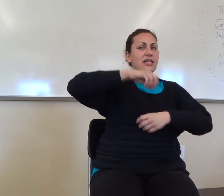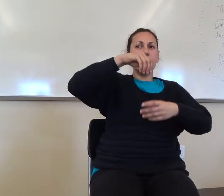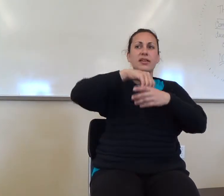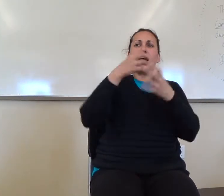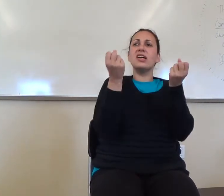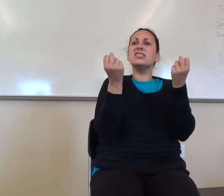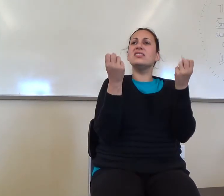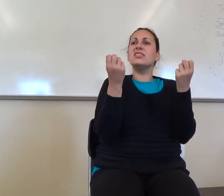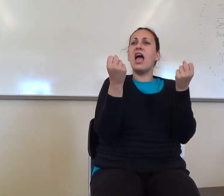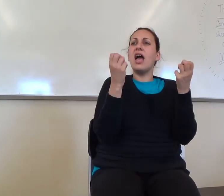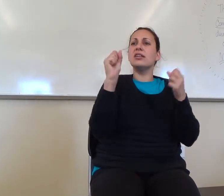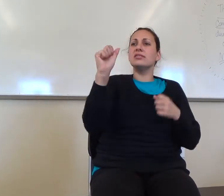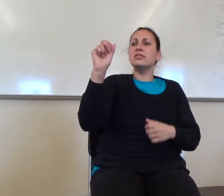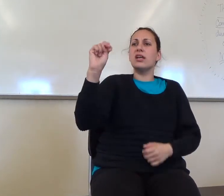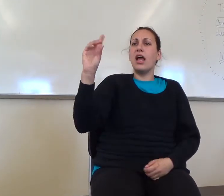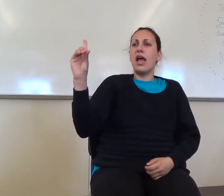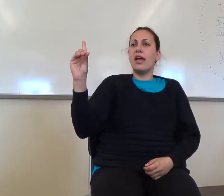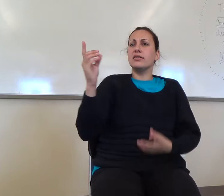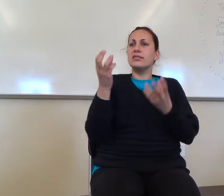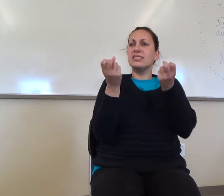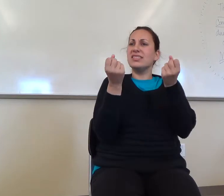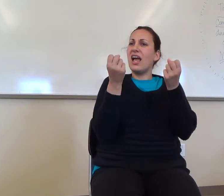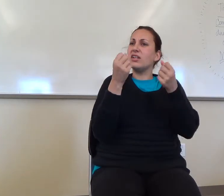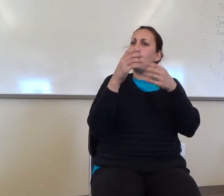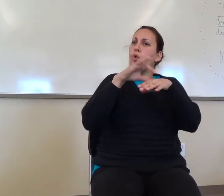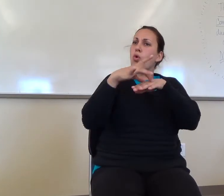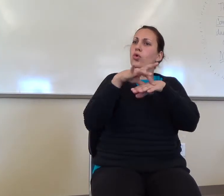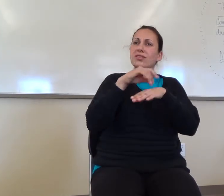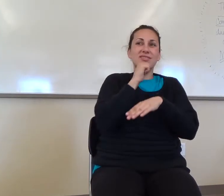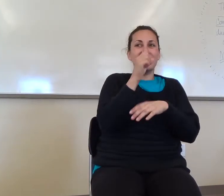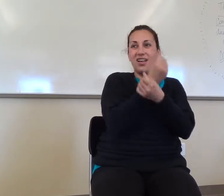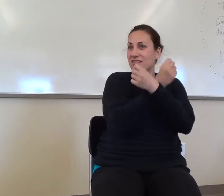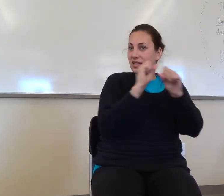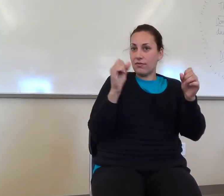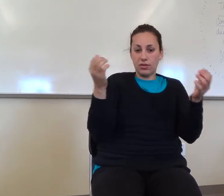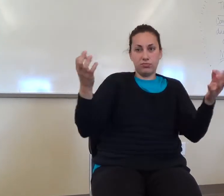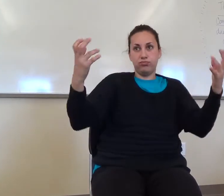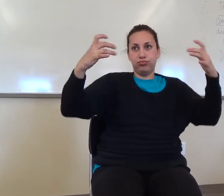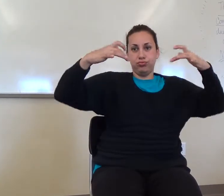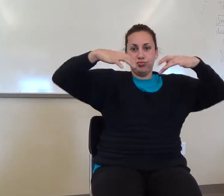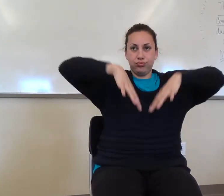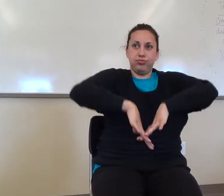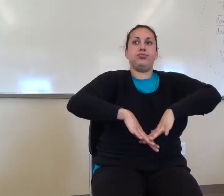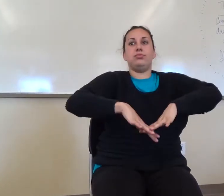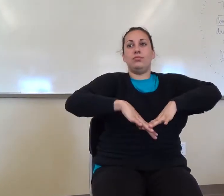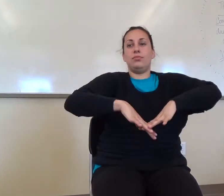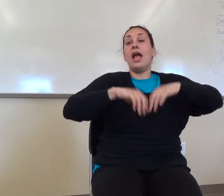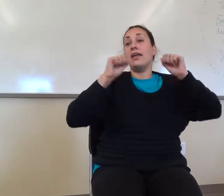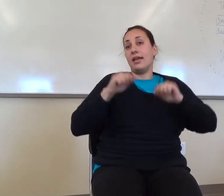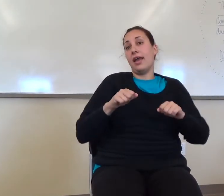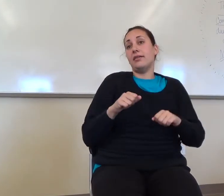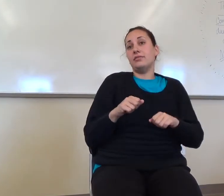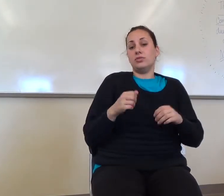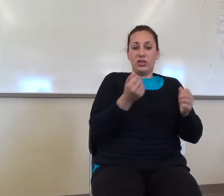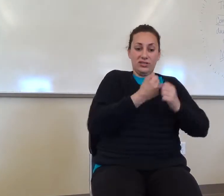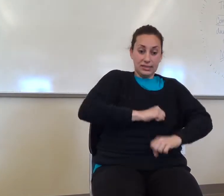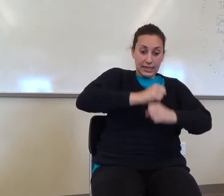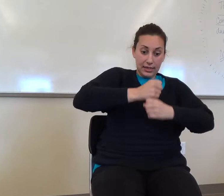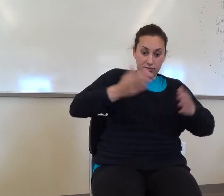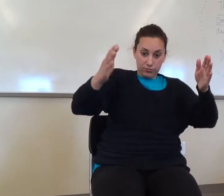always safe? Yeah, the earth can slide in on you, okay? So this, digging